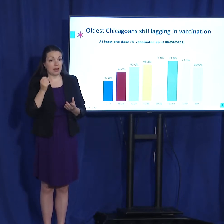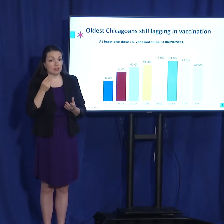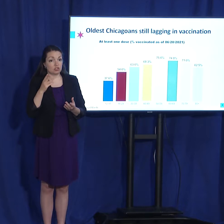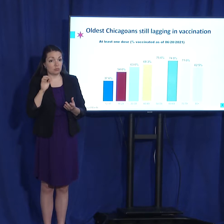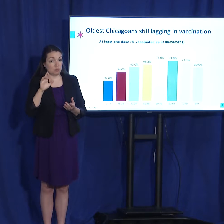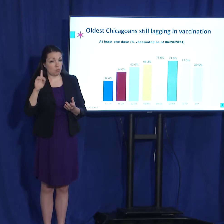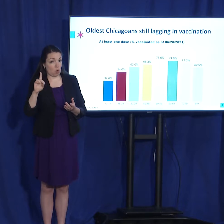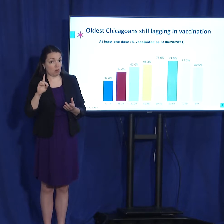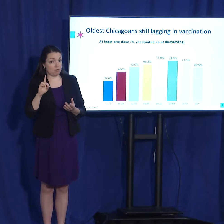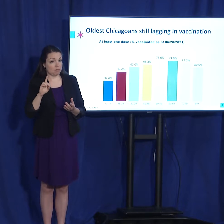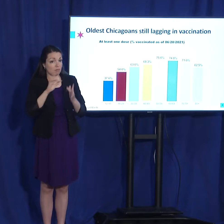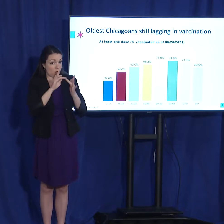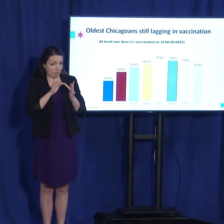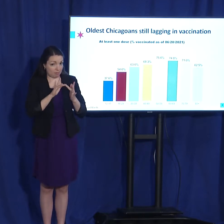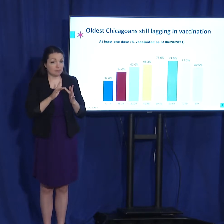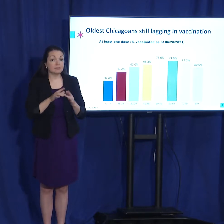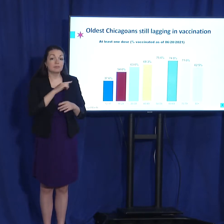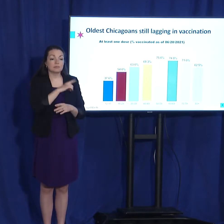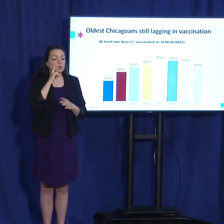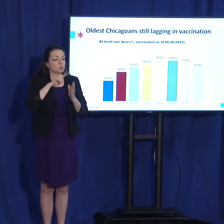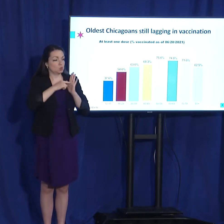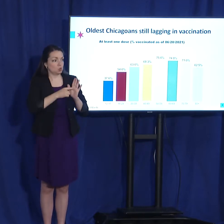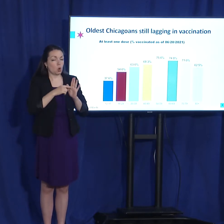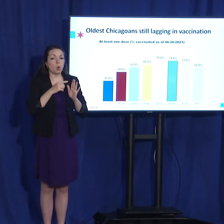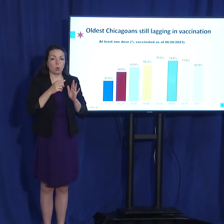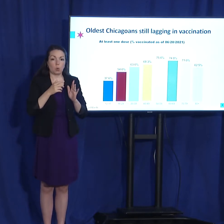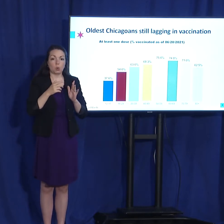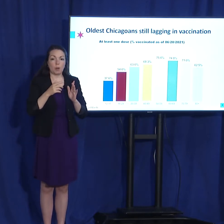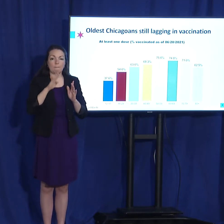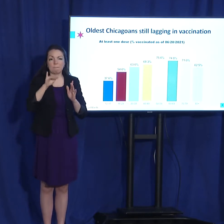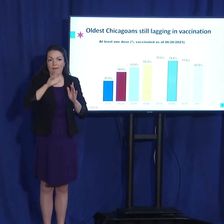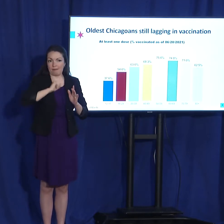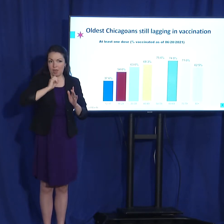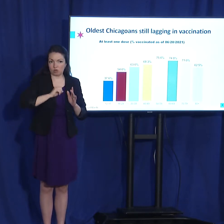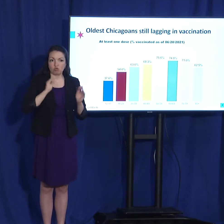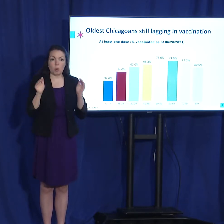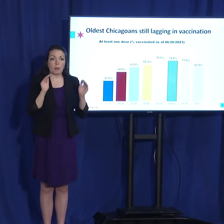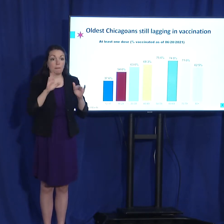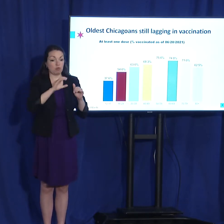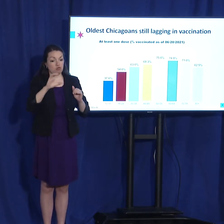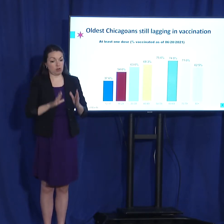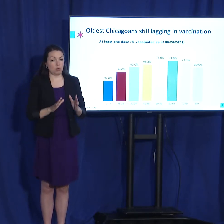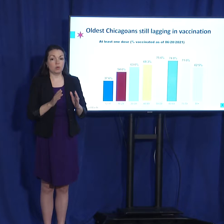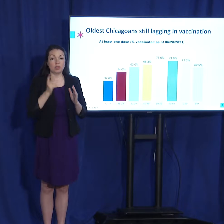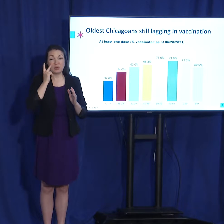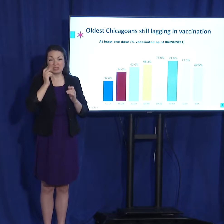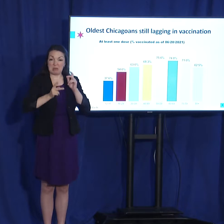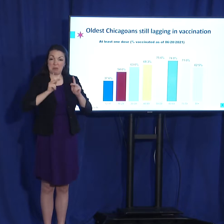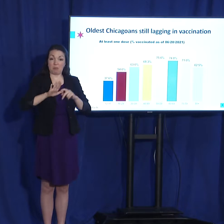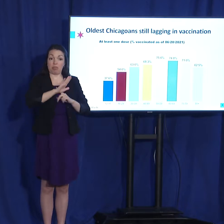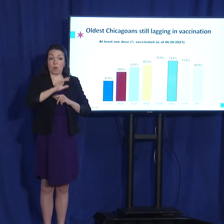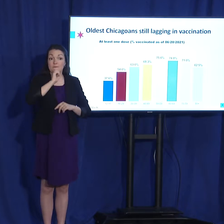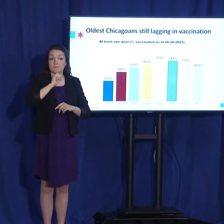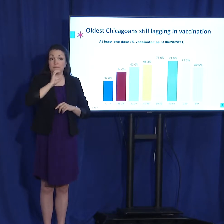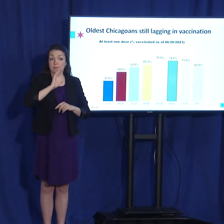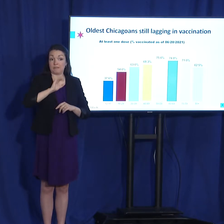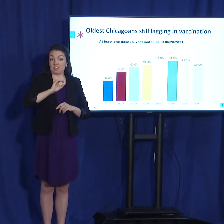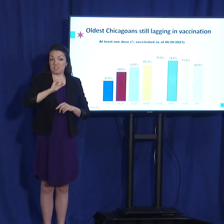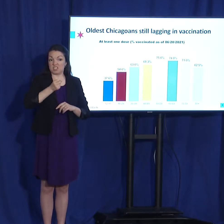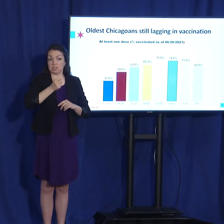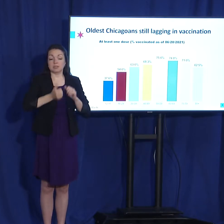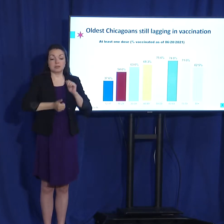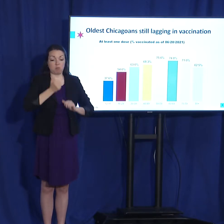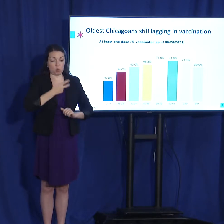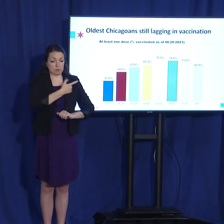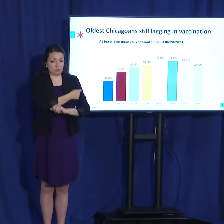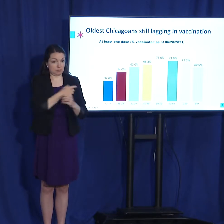of Chicagoans by age that have gotten at least a first dose of vaccine. And you see it's actually people in their 50s here that are the most